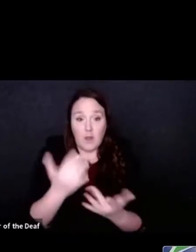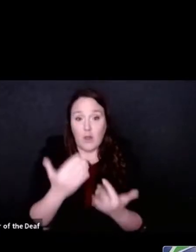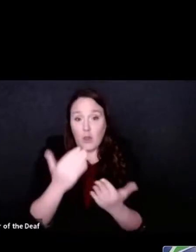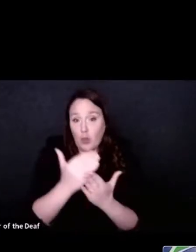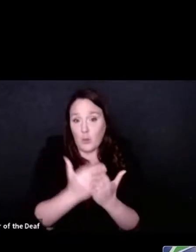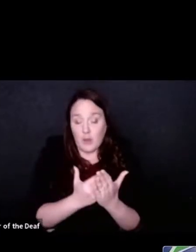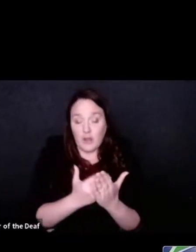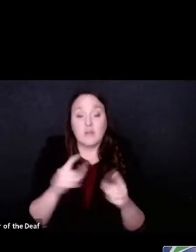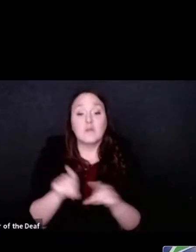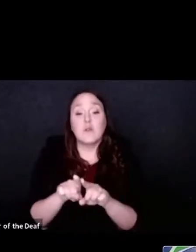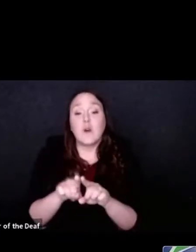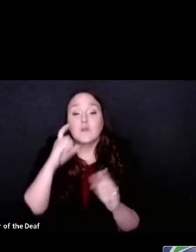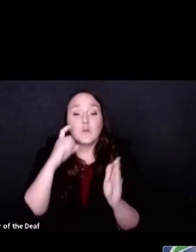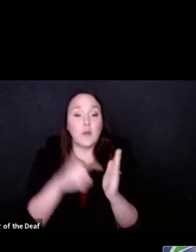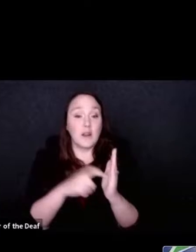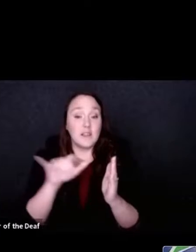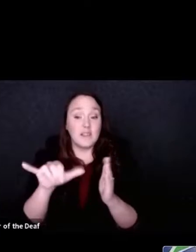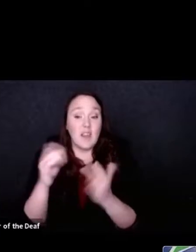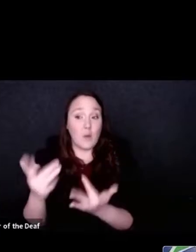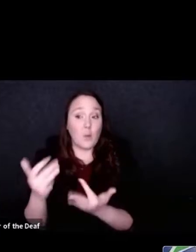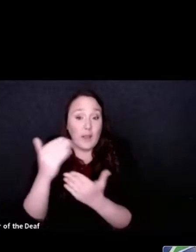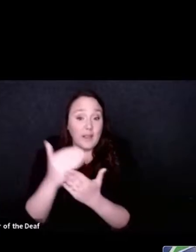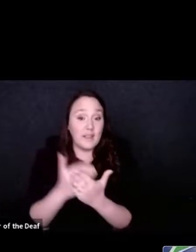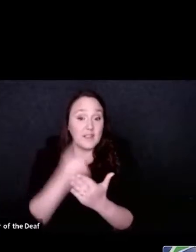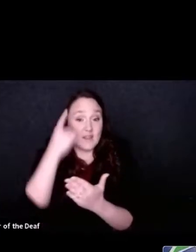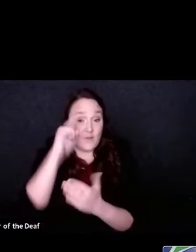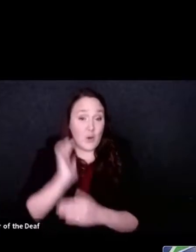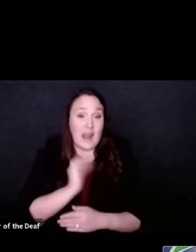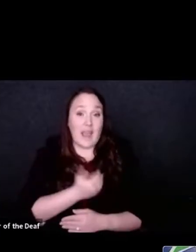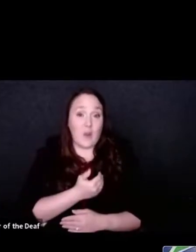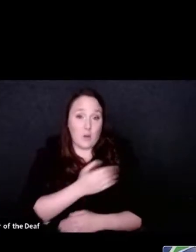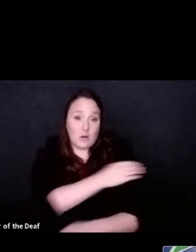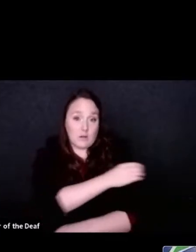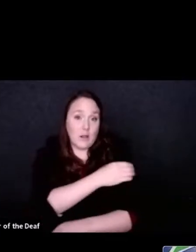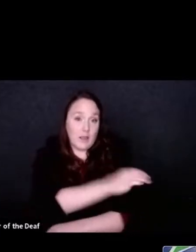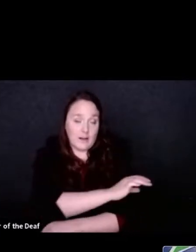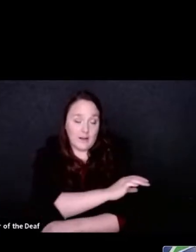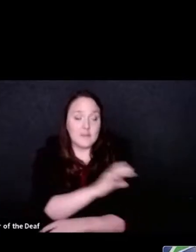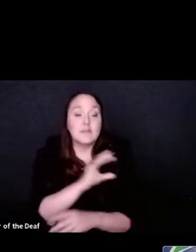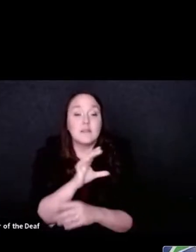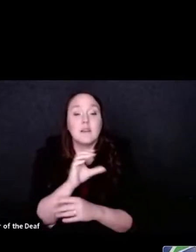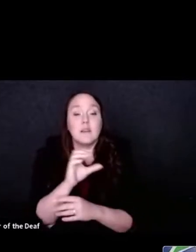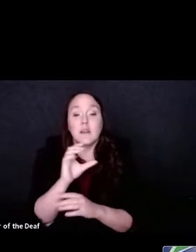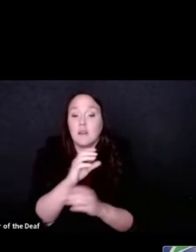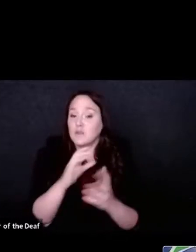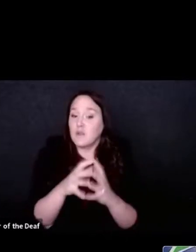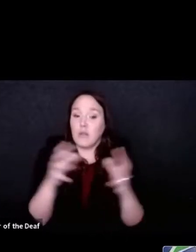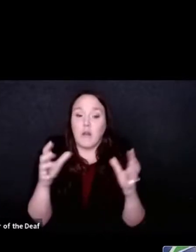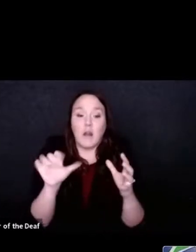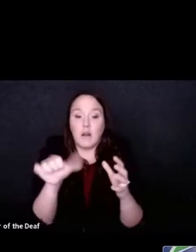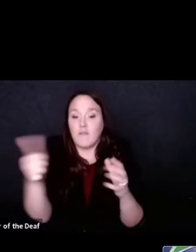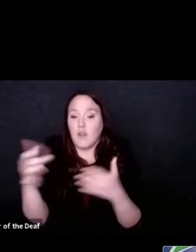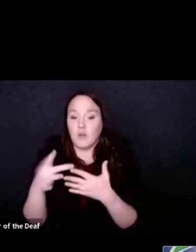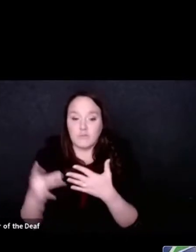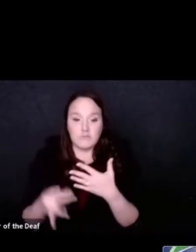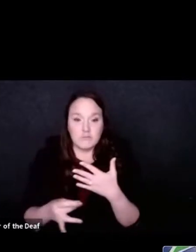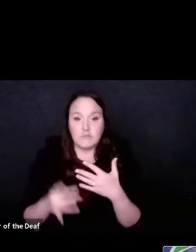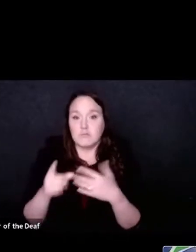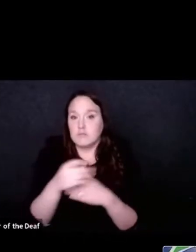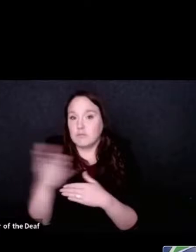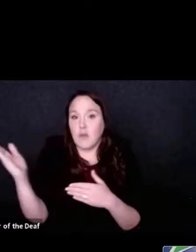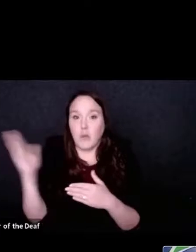want to recognize again that wait list is the wait list for our clinics. And that there's lots of other opportunities out there as